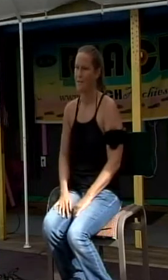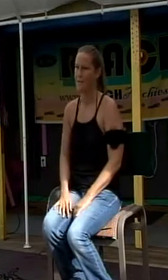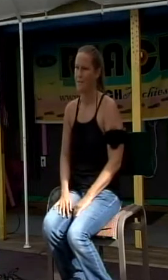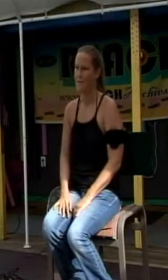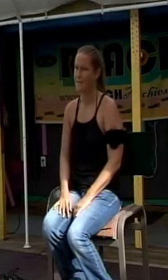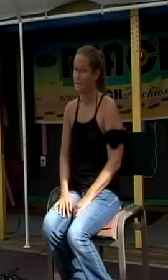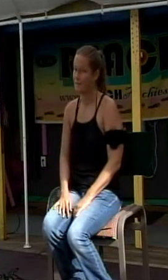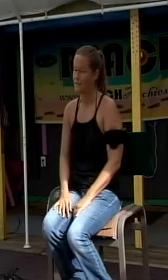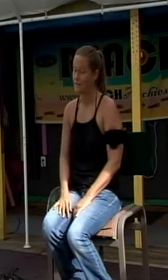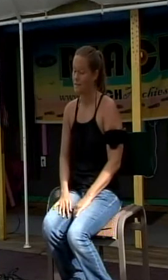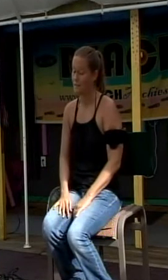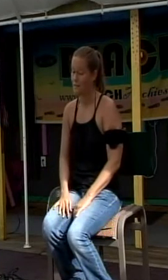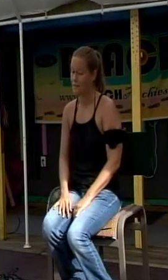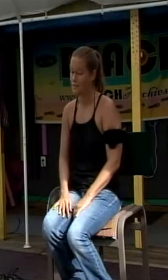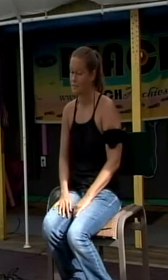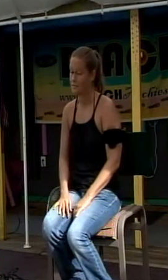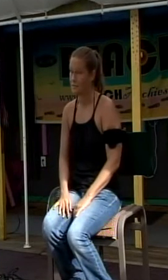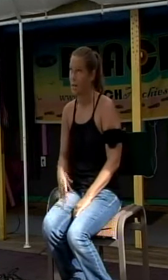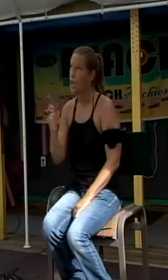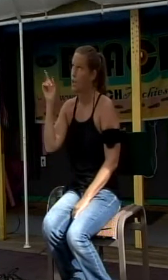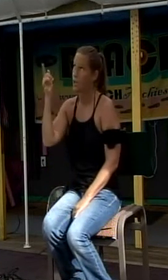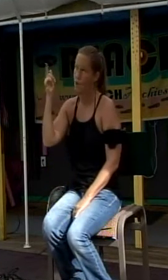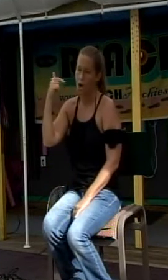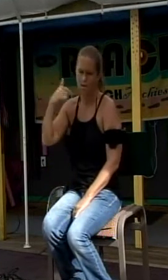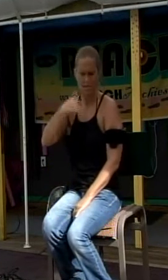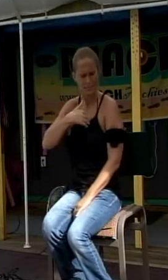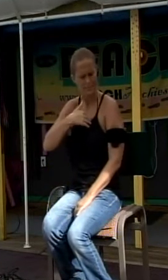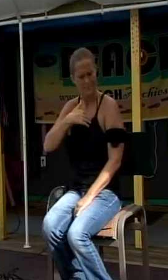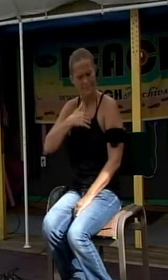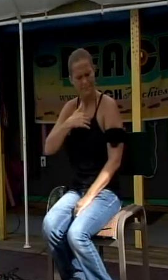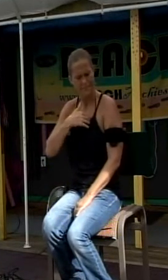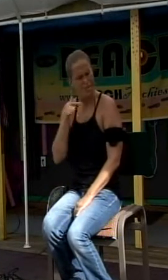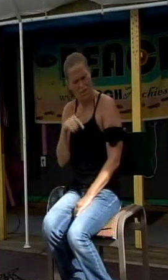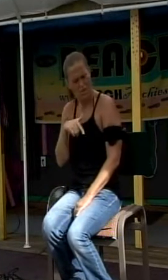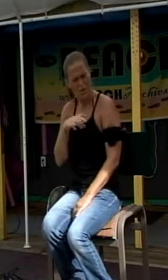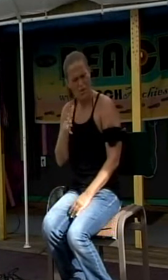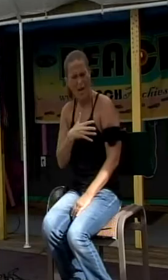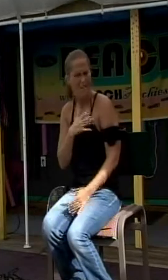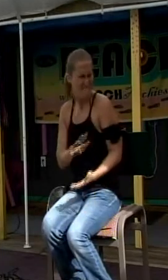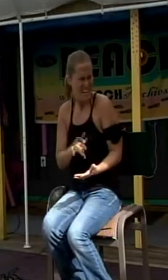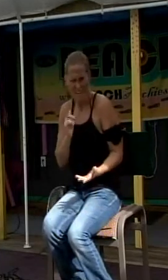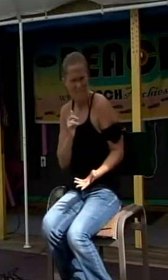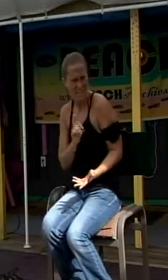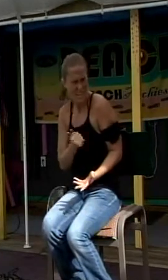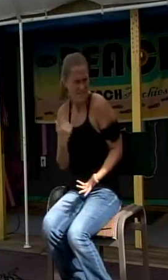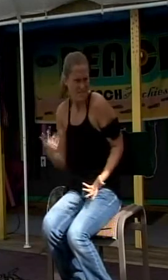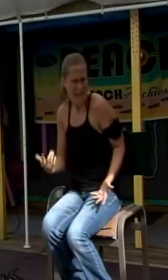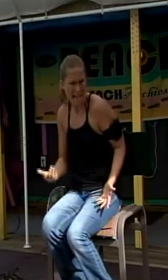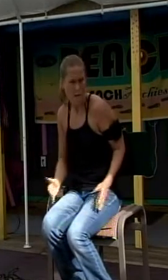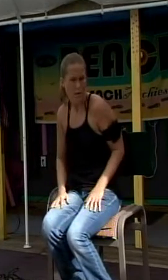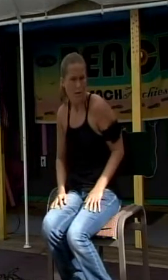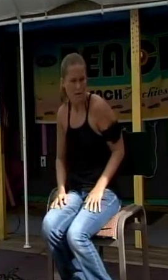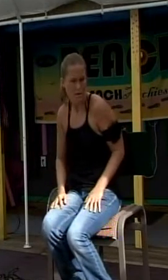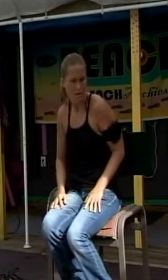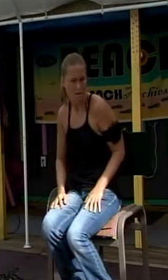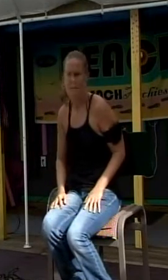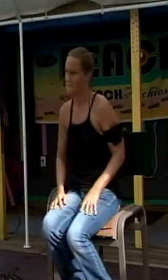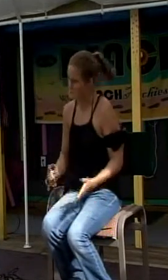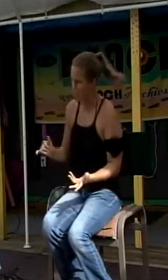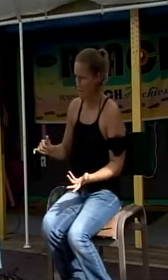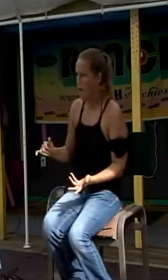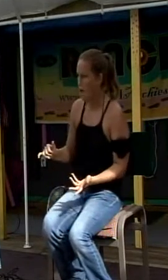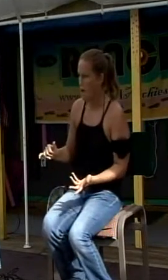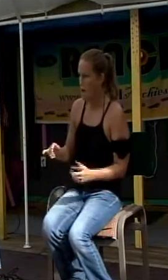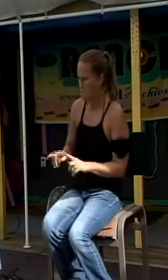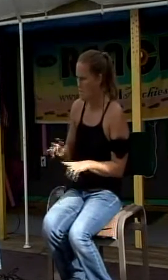of anybody weaker than you? Ever? Well, yeah, but that's not the same. No, it's exactly the same. You have done